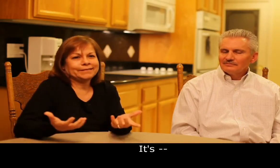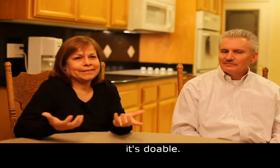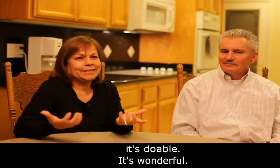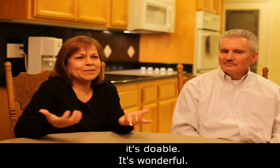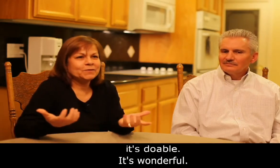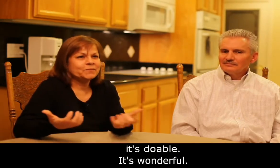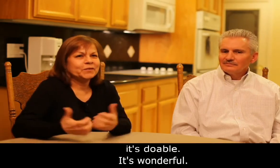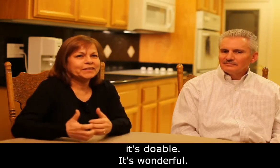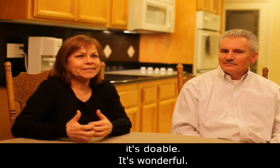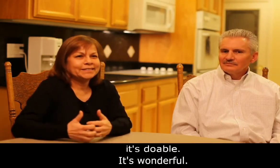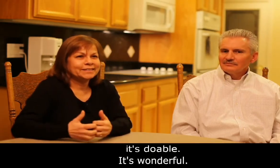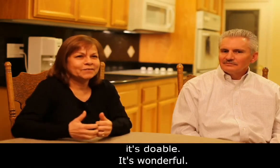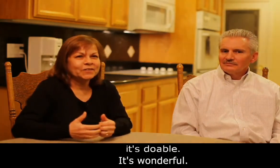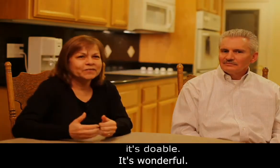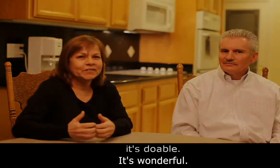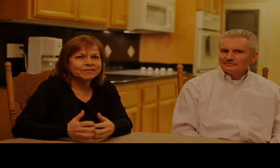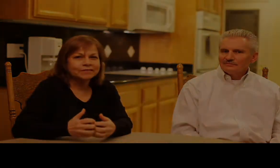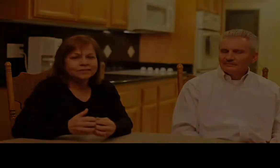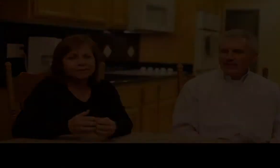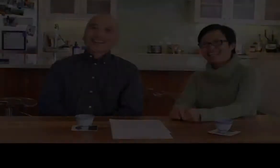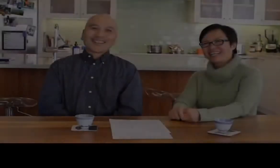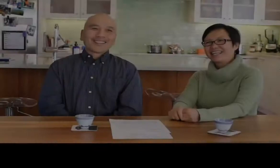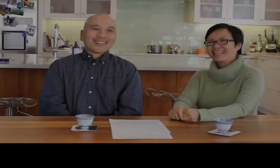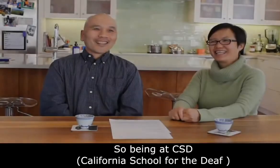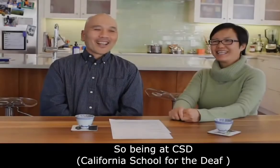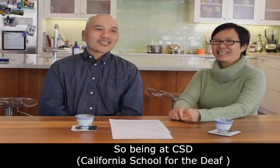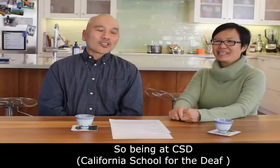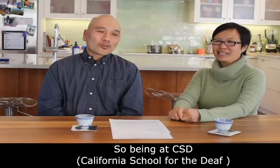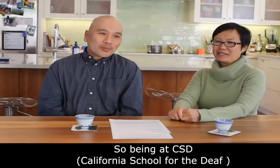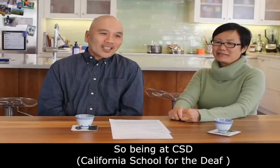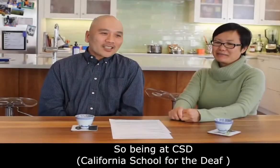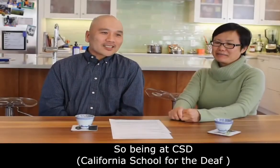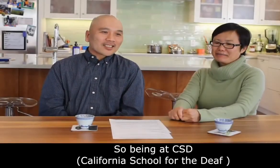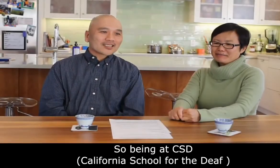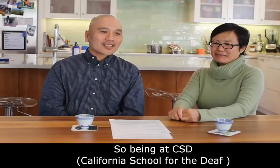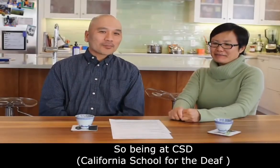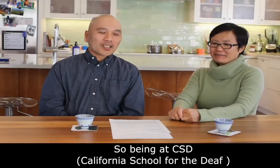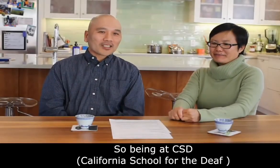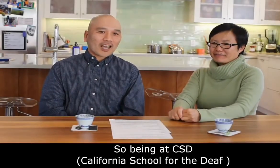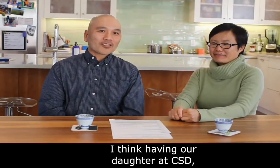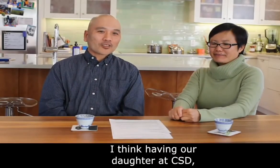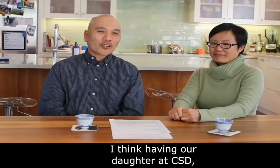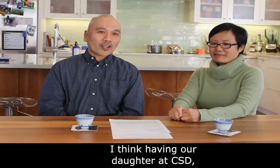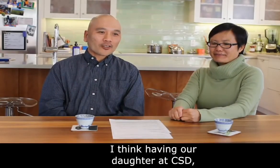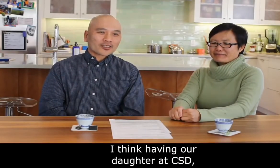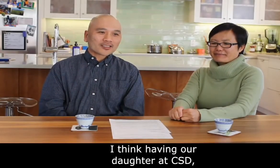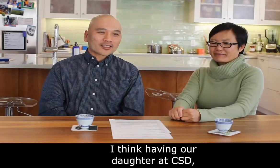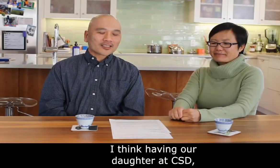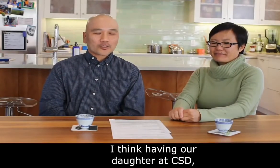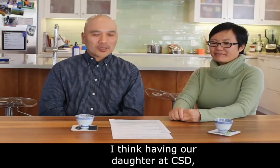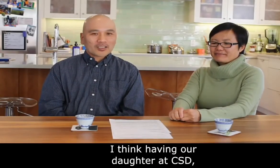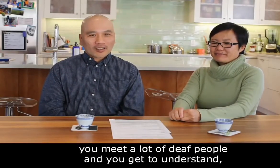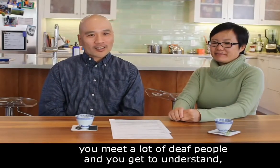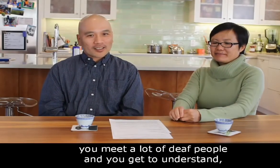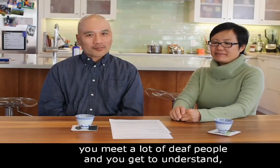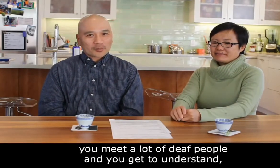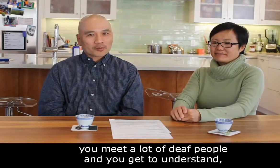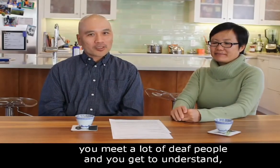It's doable. It's wonderful. And so being at CSD, having our daughter at CSD, you meet a lot of deaf people and you get